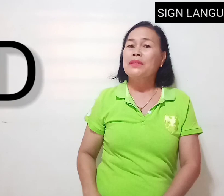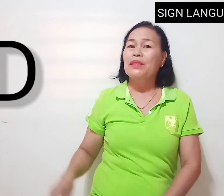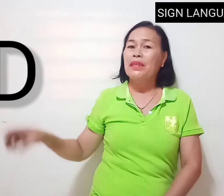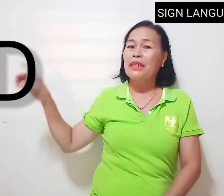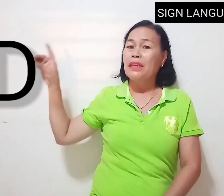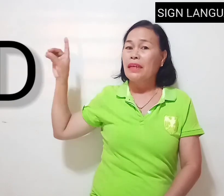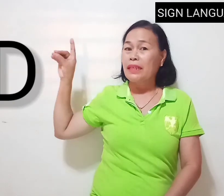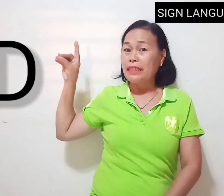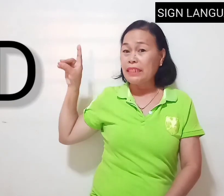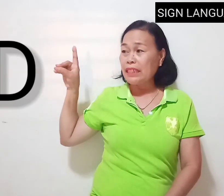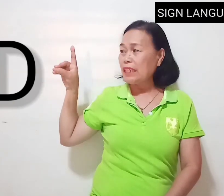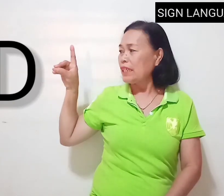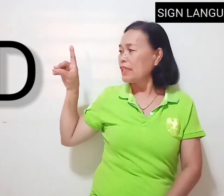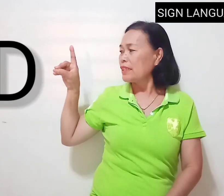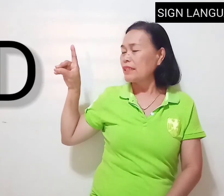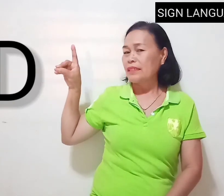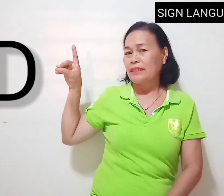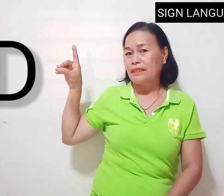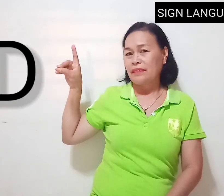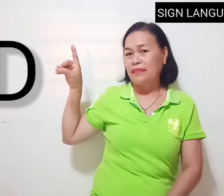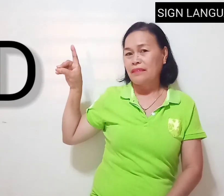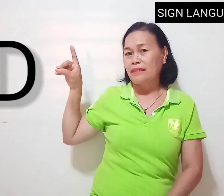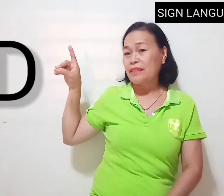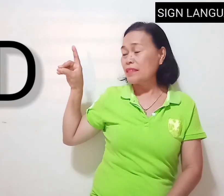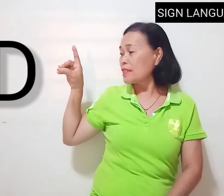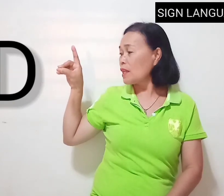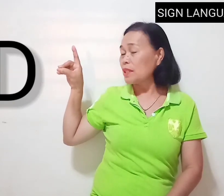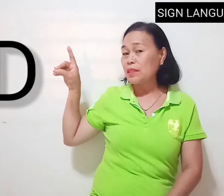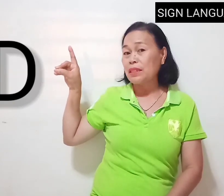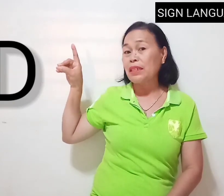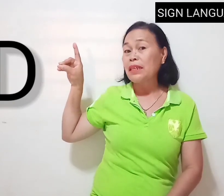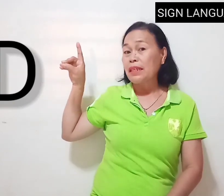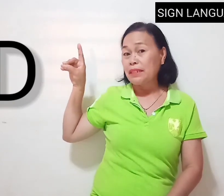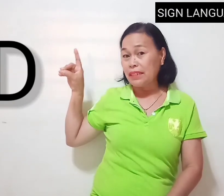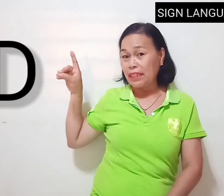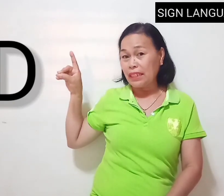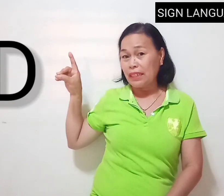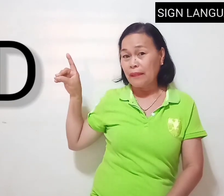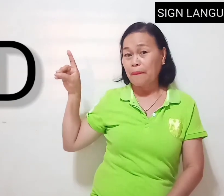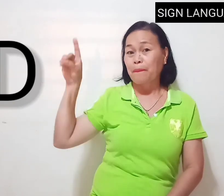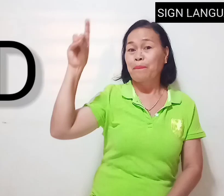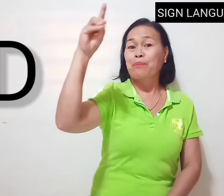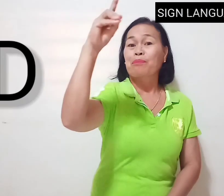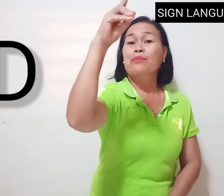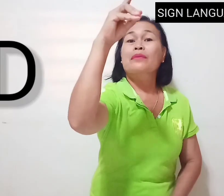Letter D. This is letter D.